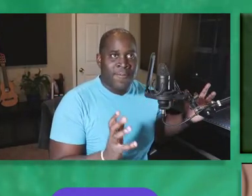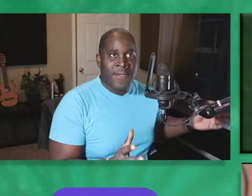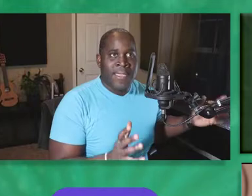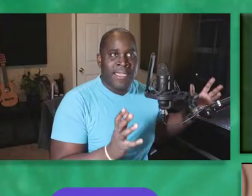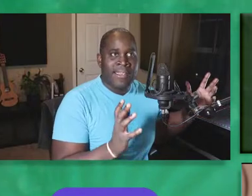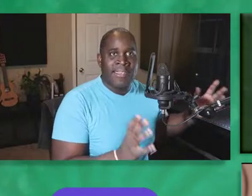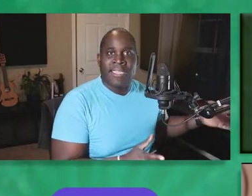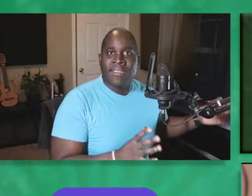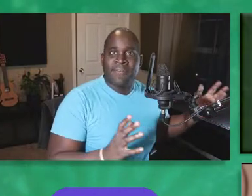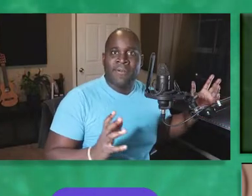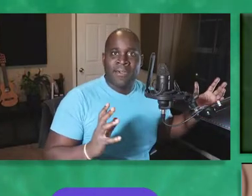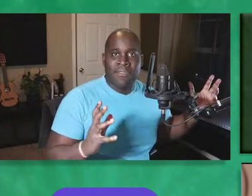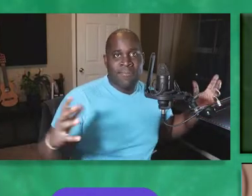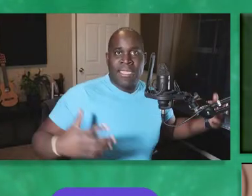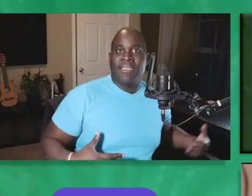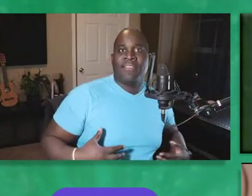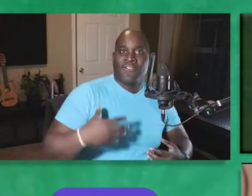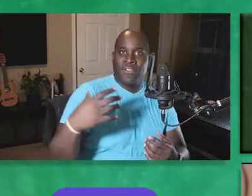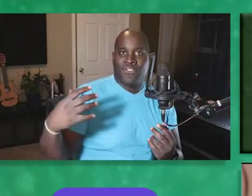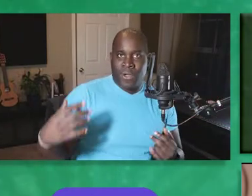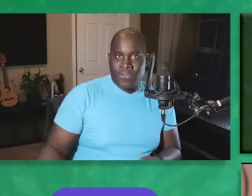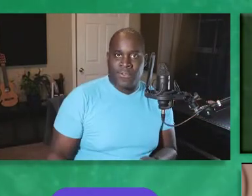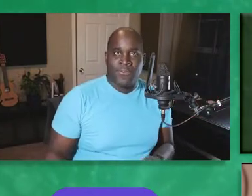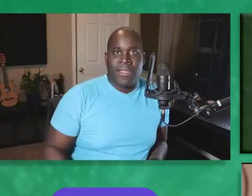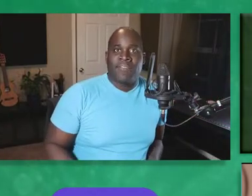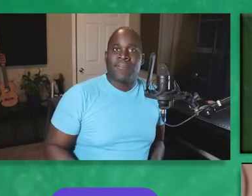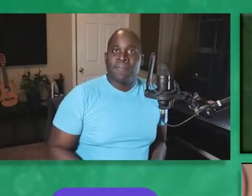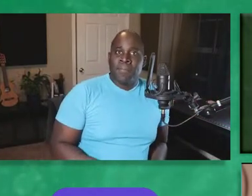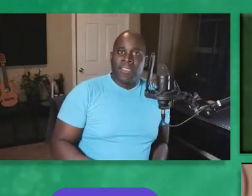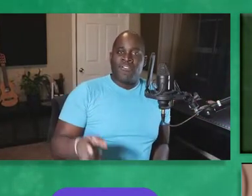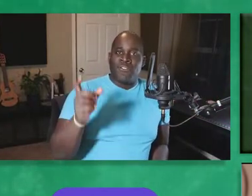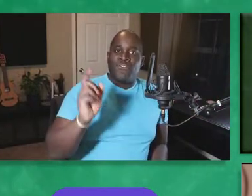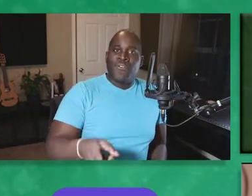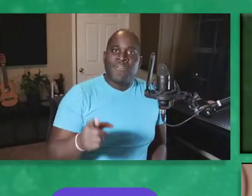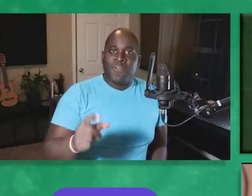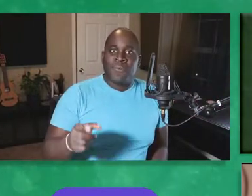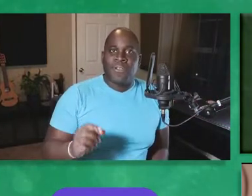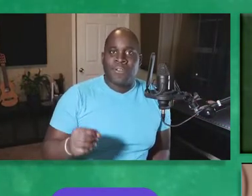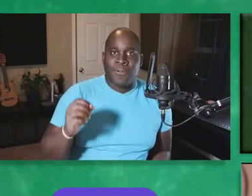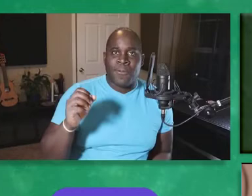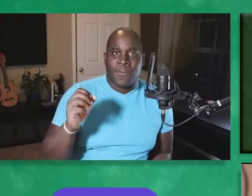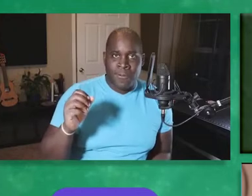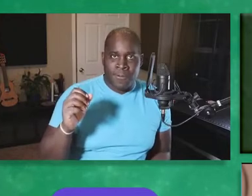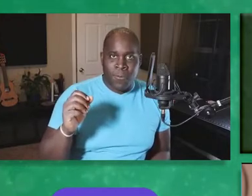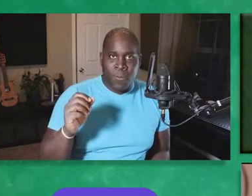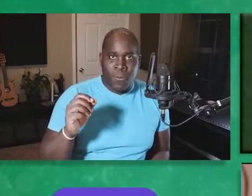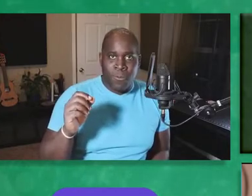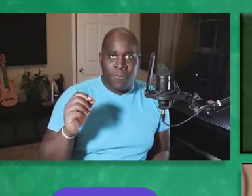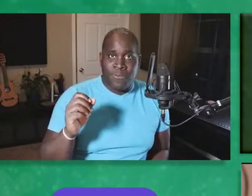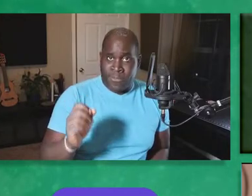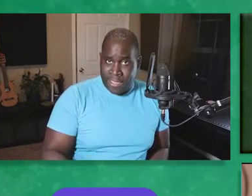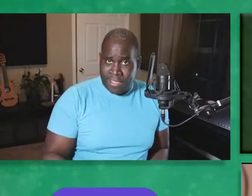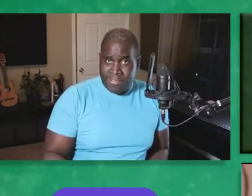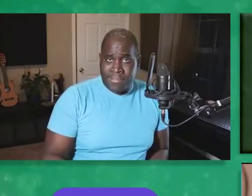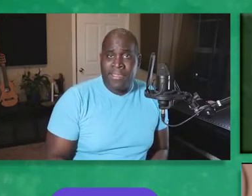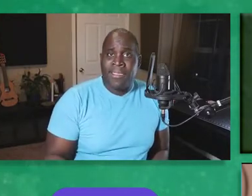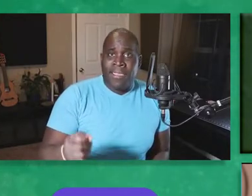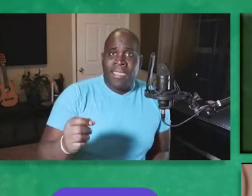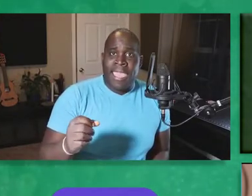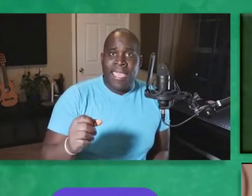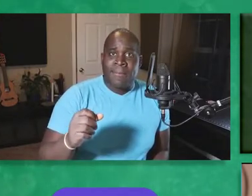are very indicative of the meaning that she is trying to express. And she's choosing those particular